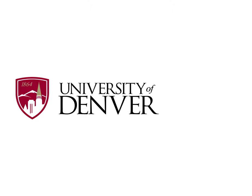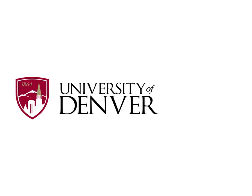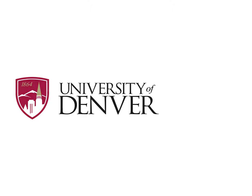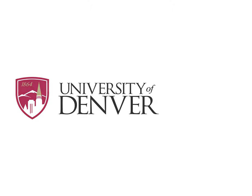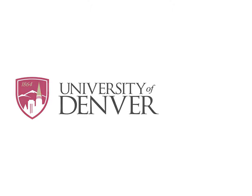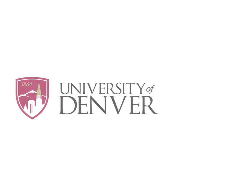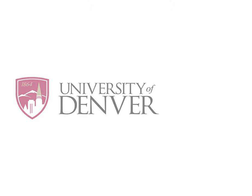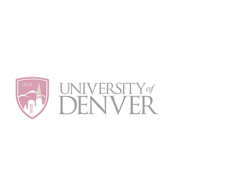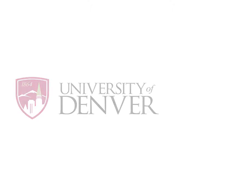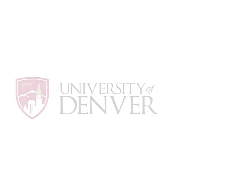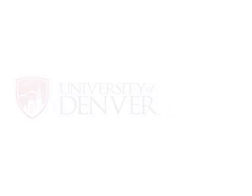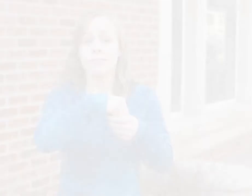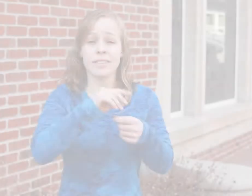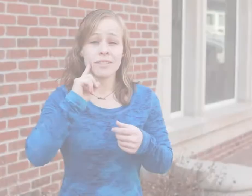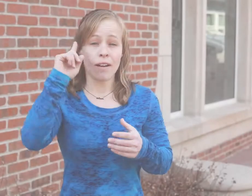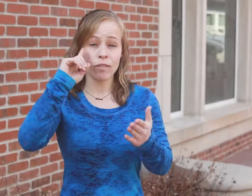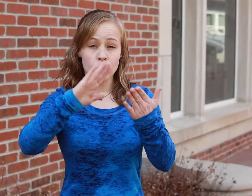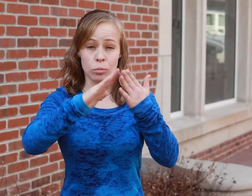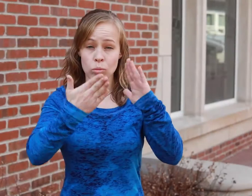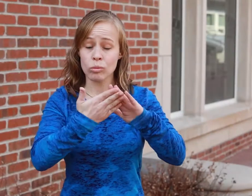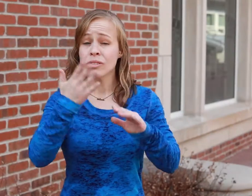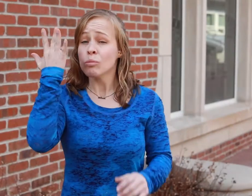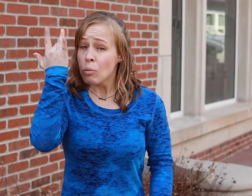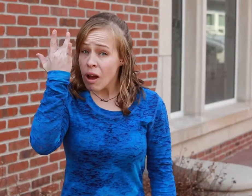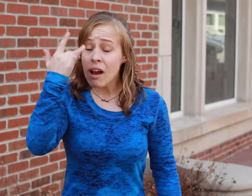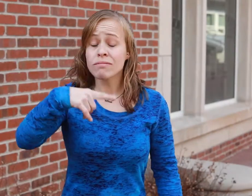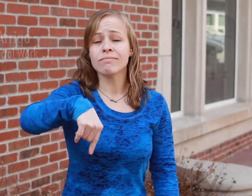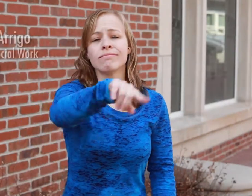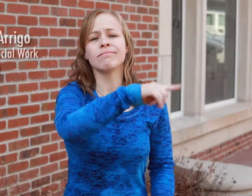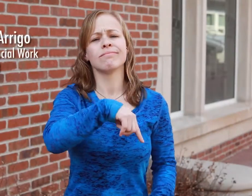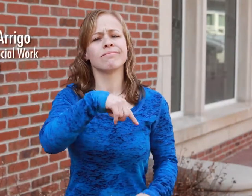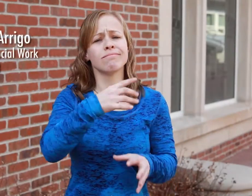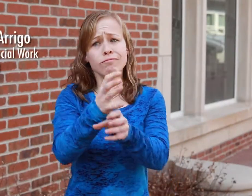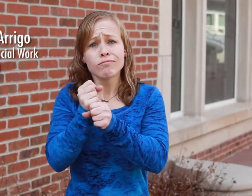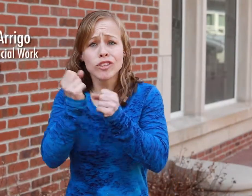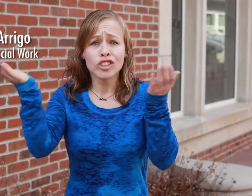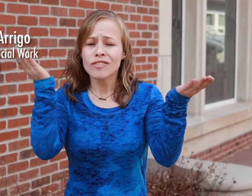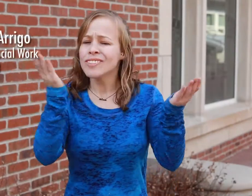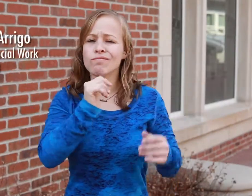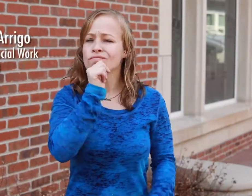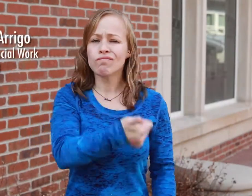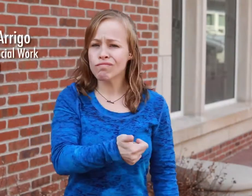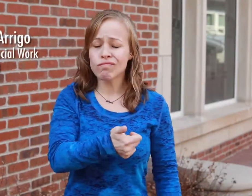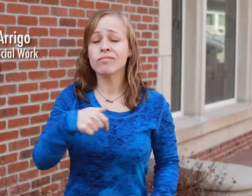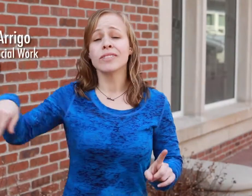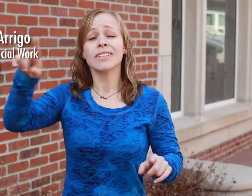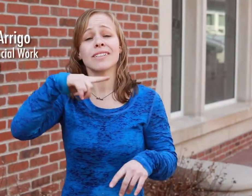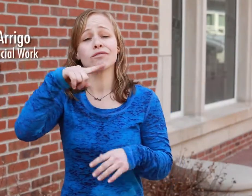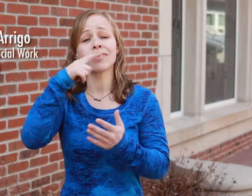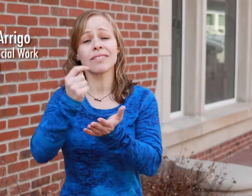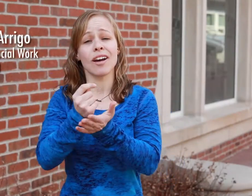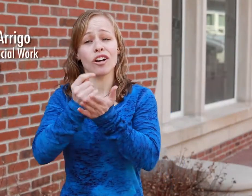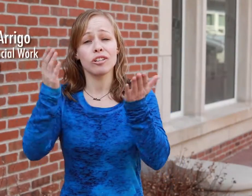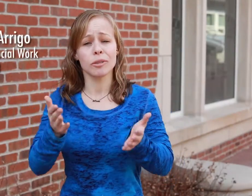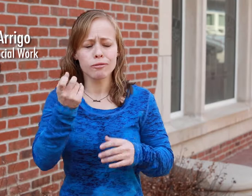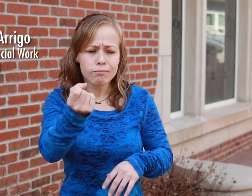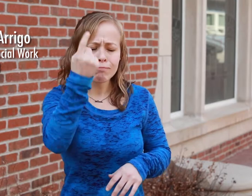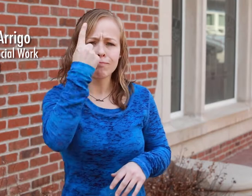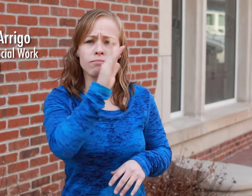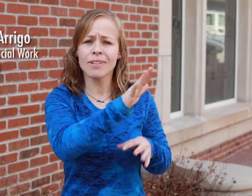I aim to work with deaf and hard of hearing individuals who are often confronted with communication barriers that prevent them